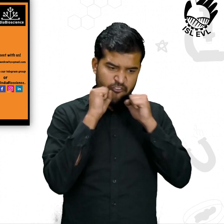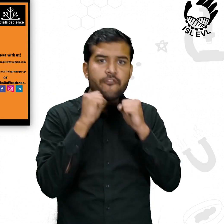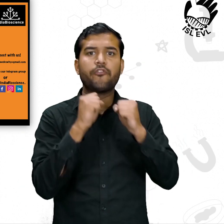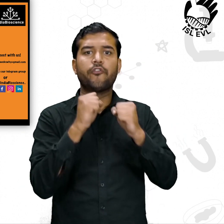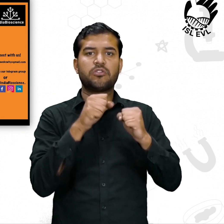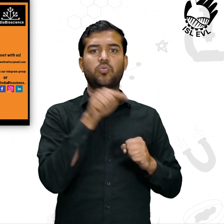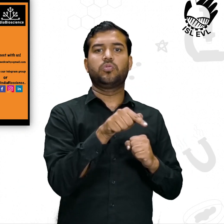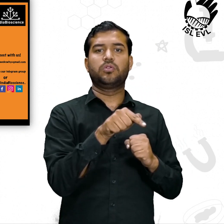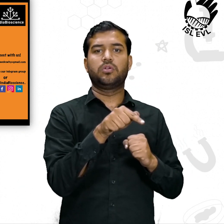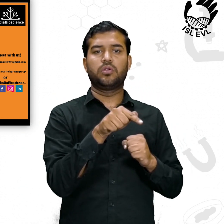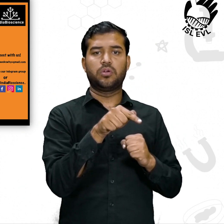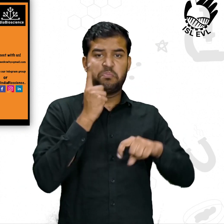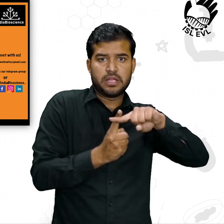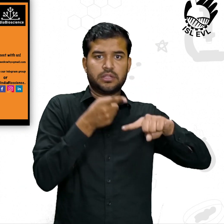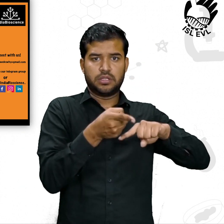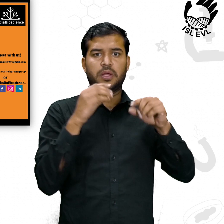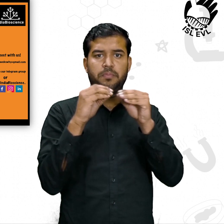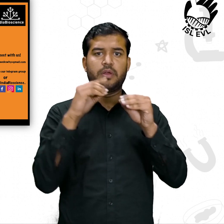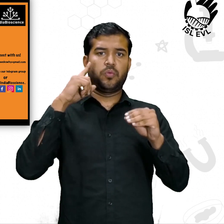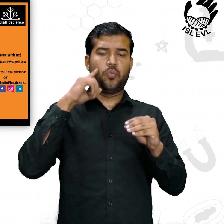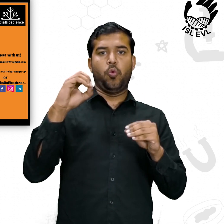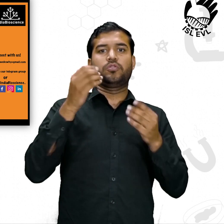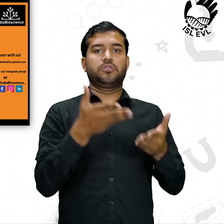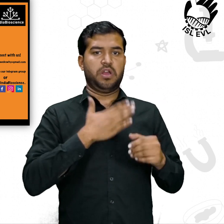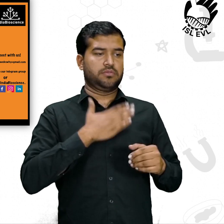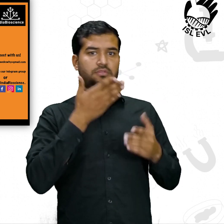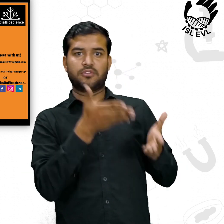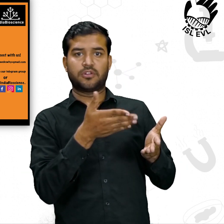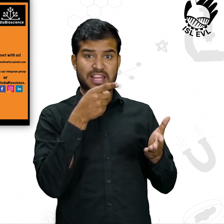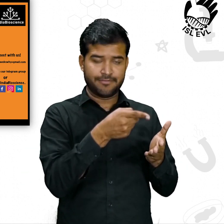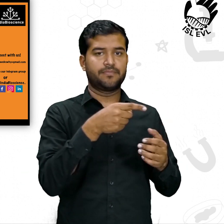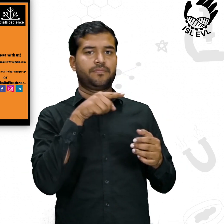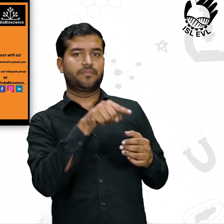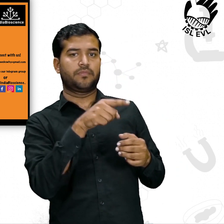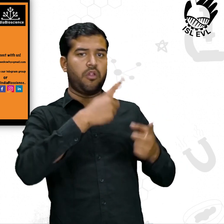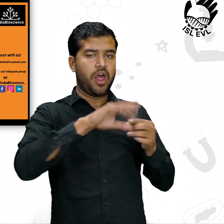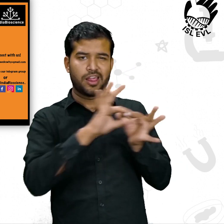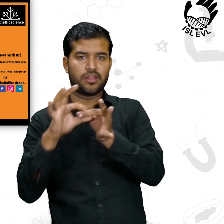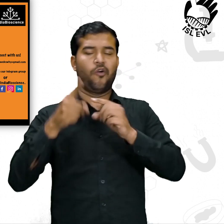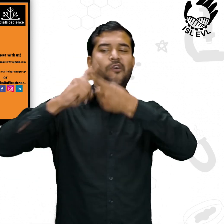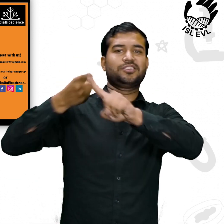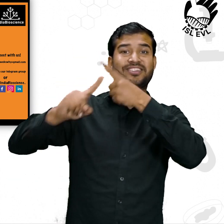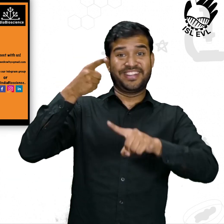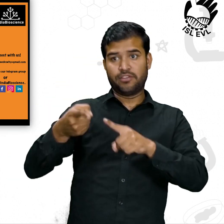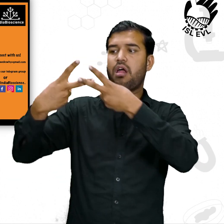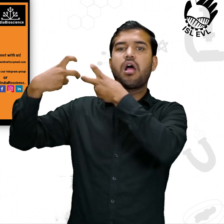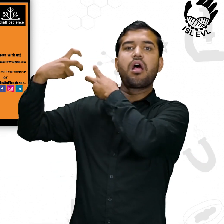that biology has a history also. Mhm. So that, so that it is like a marriage of both the things which I like. I like history,